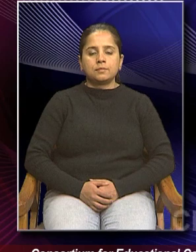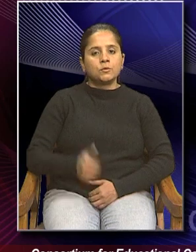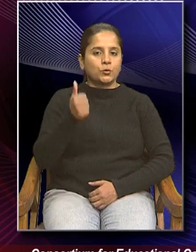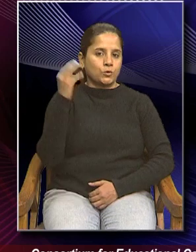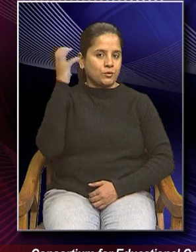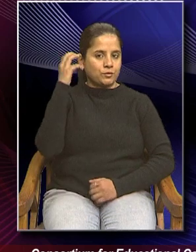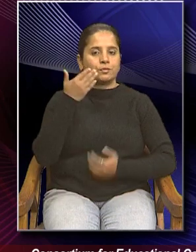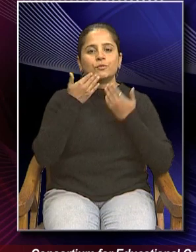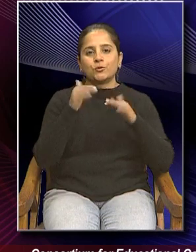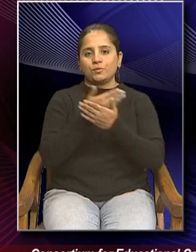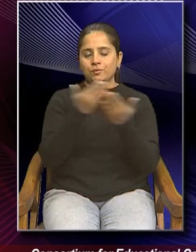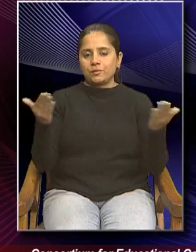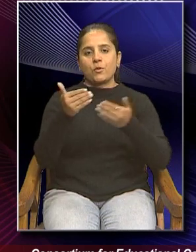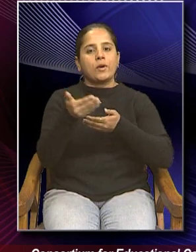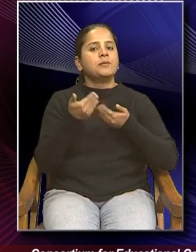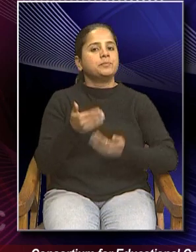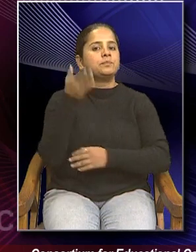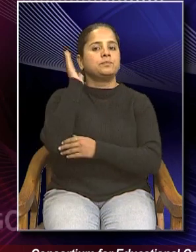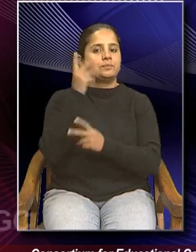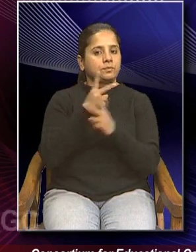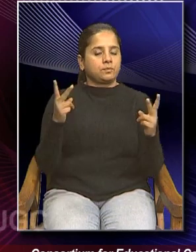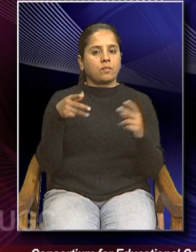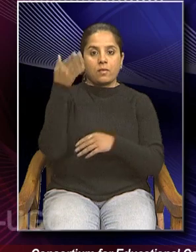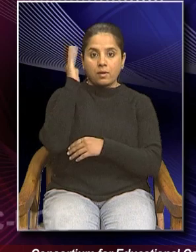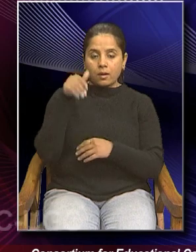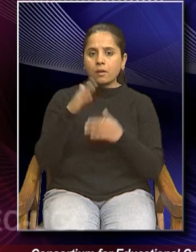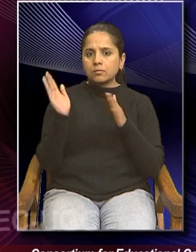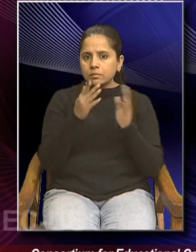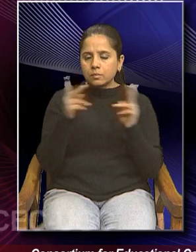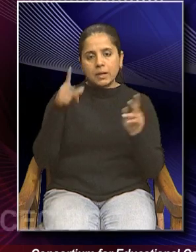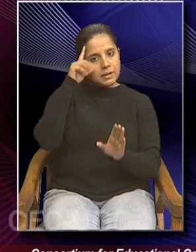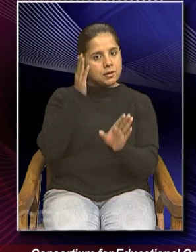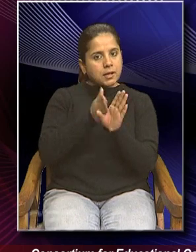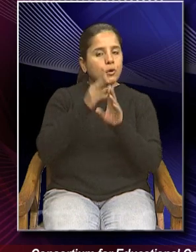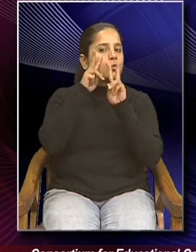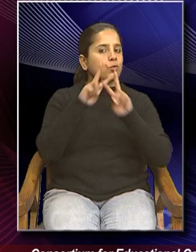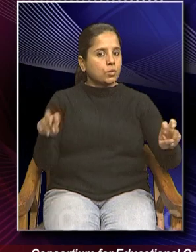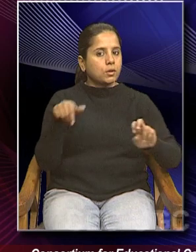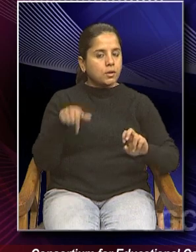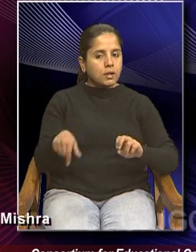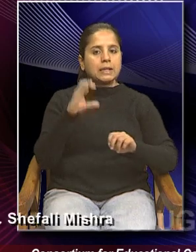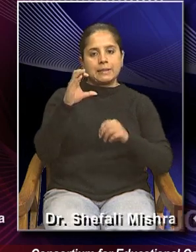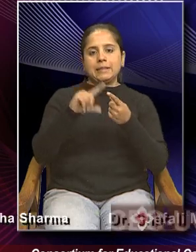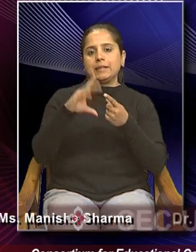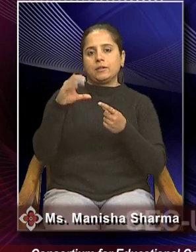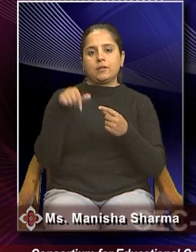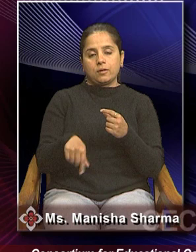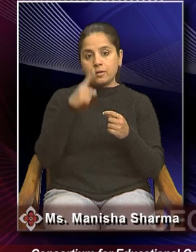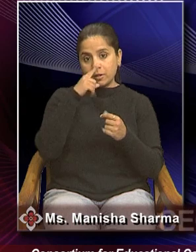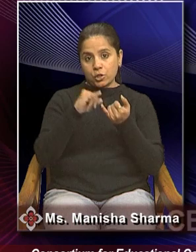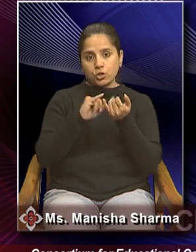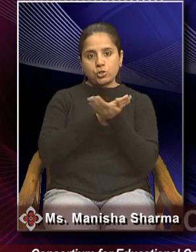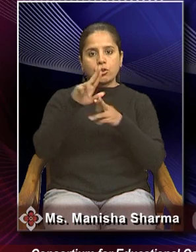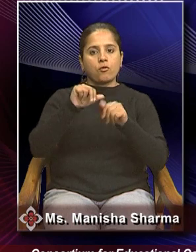Good afternoon, students. Welcome to the session on lecture series on psychological research presented by CEC. I'm Dr.